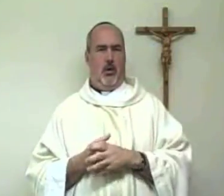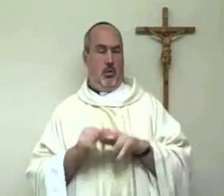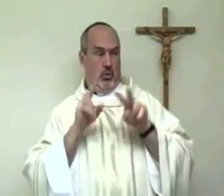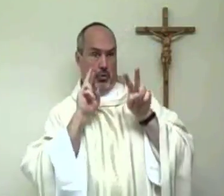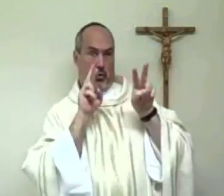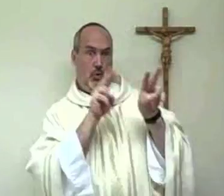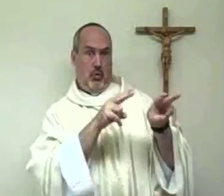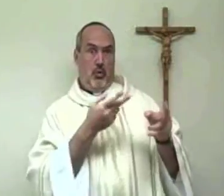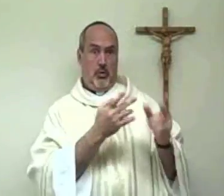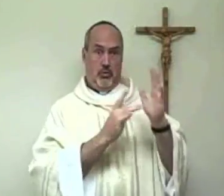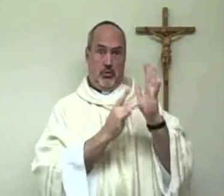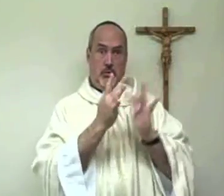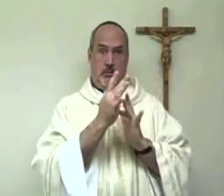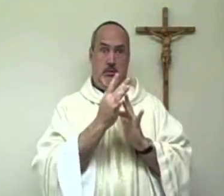faith.